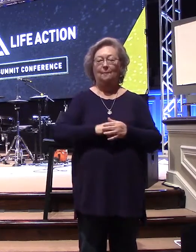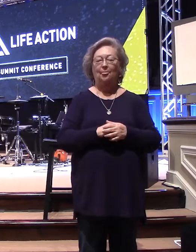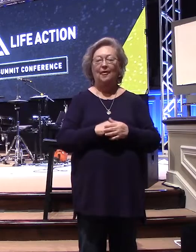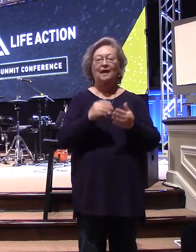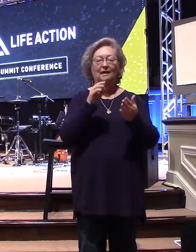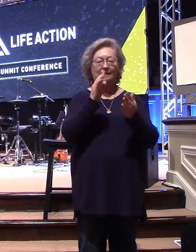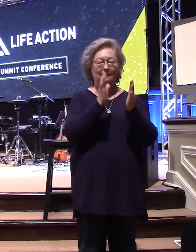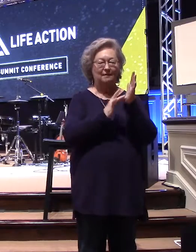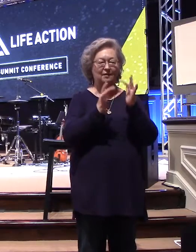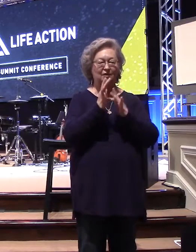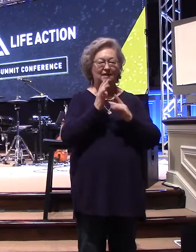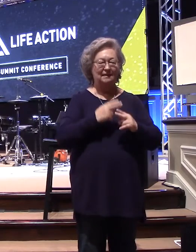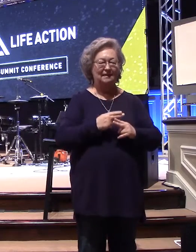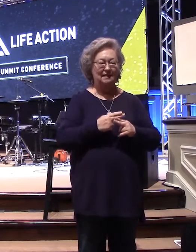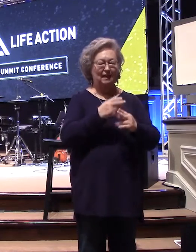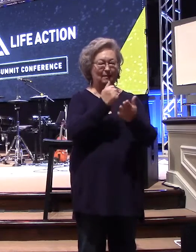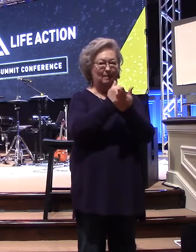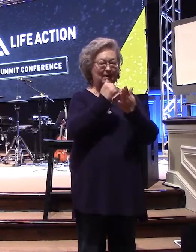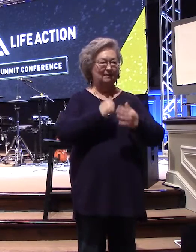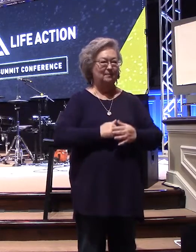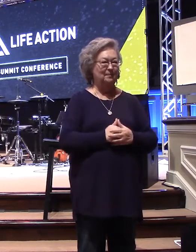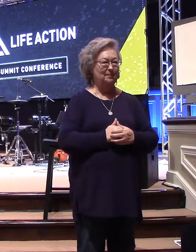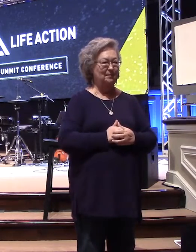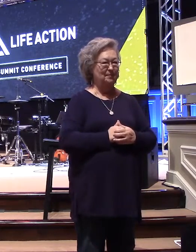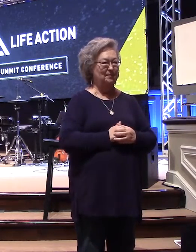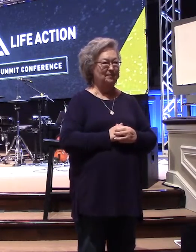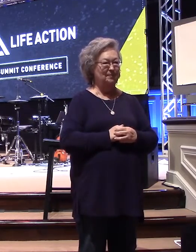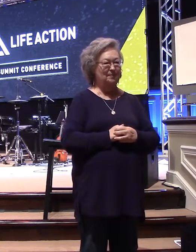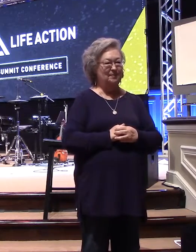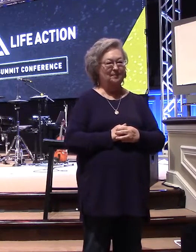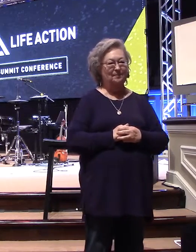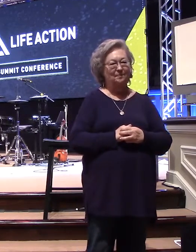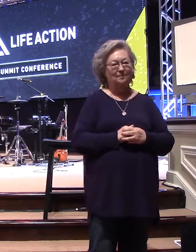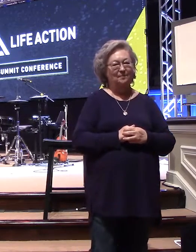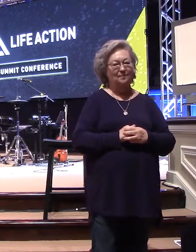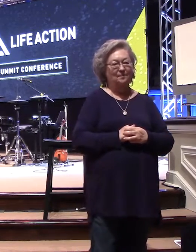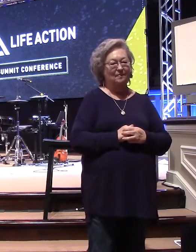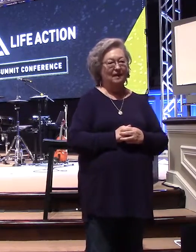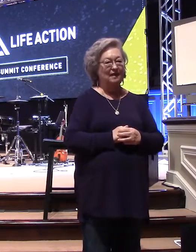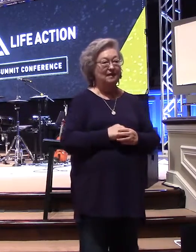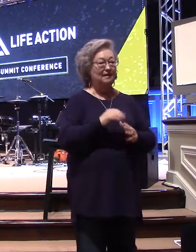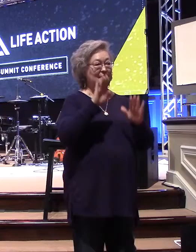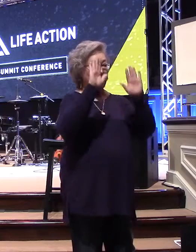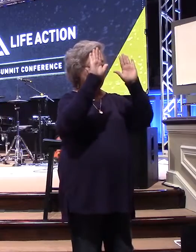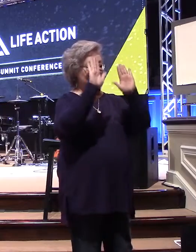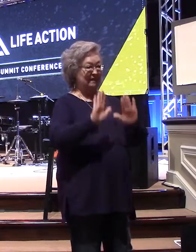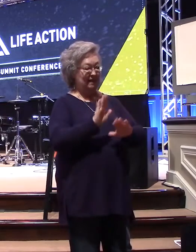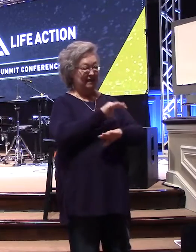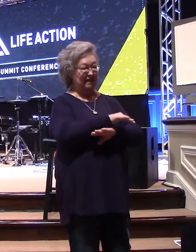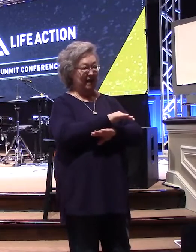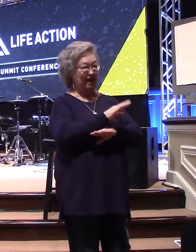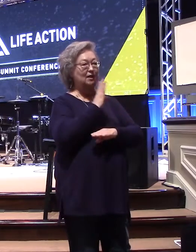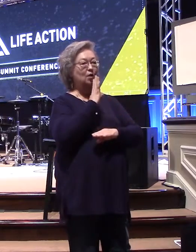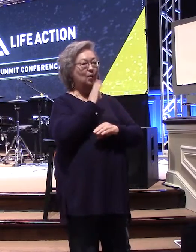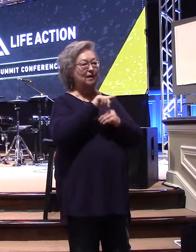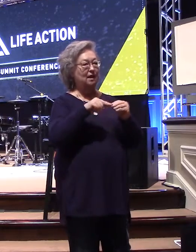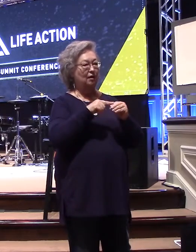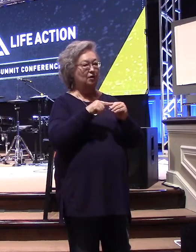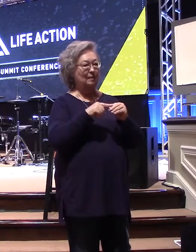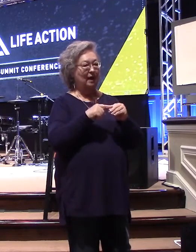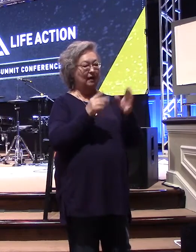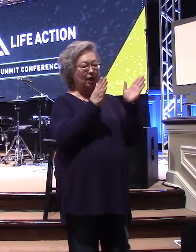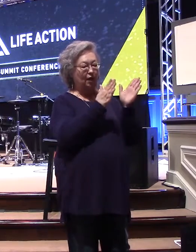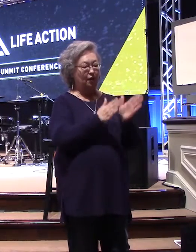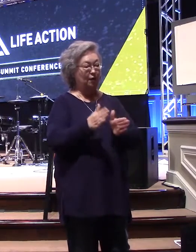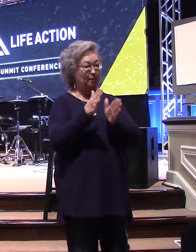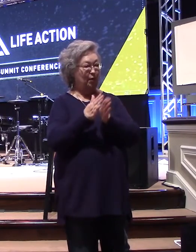In Jesus' name I pray. Amen. So we talked Sunday night about the purpose of relationships, and that is to